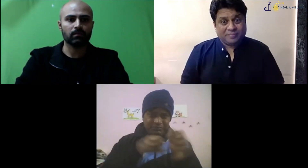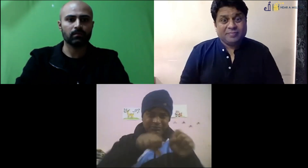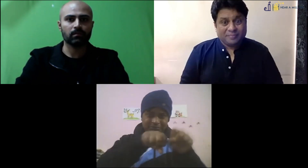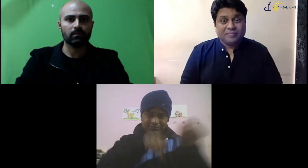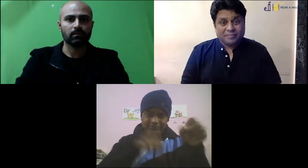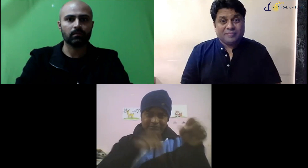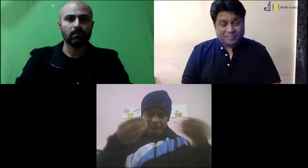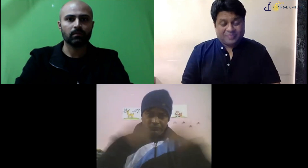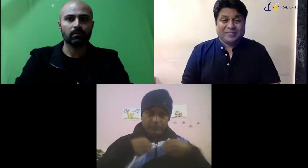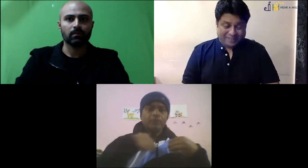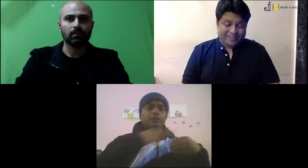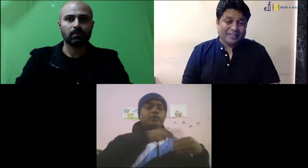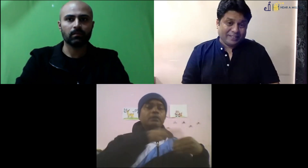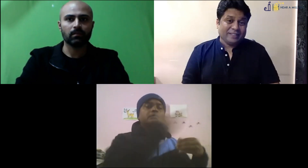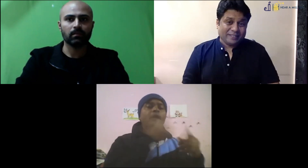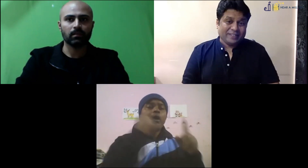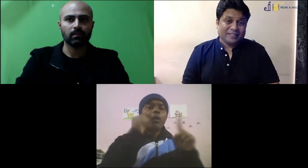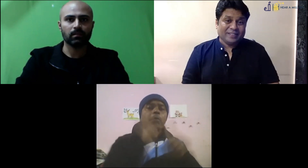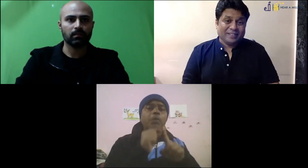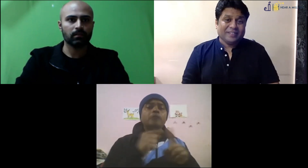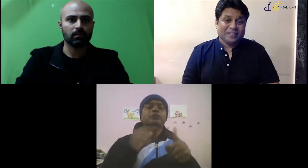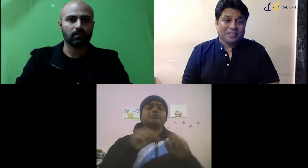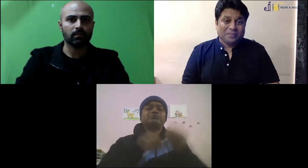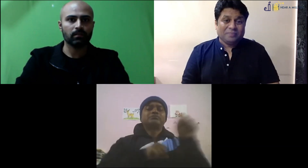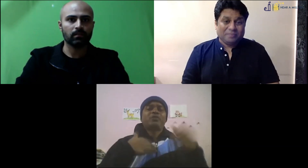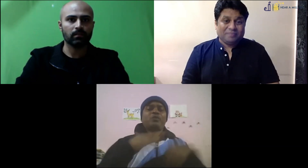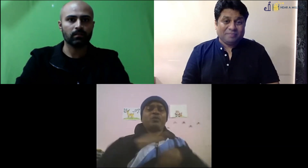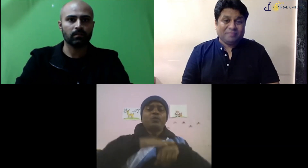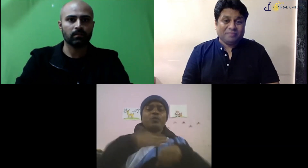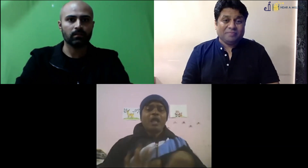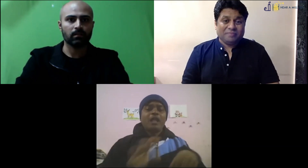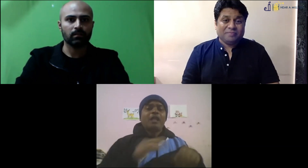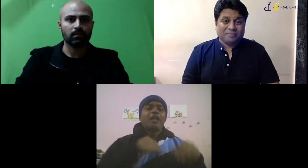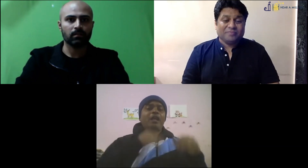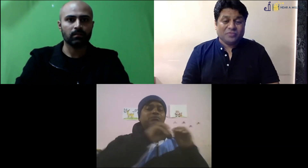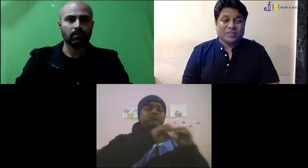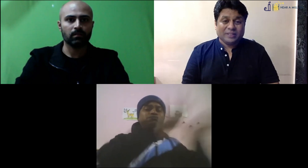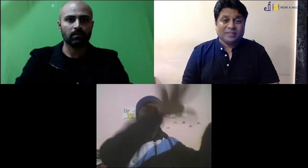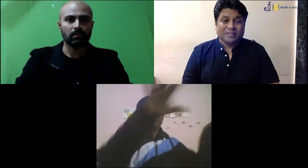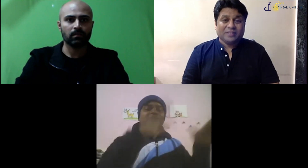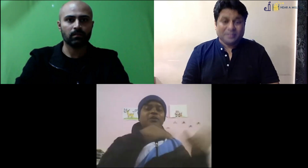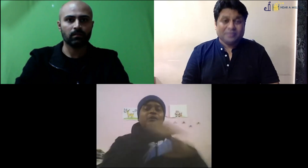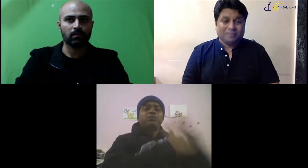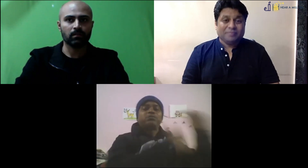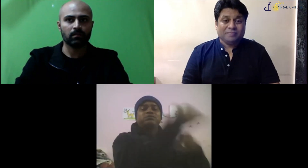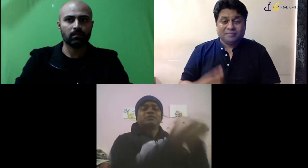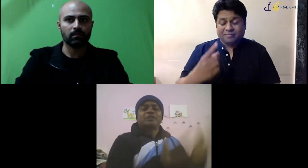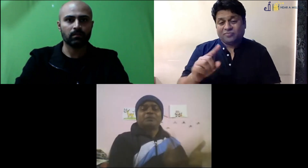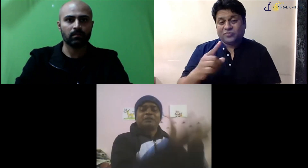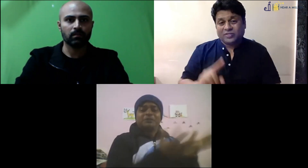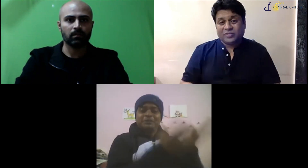My question is, do we get a certificate for this course? And if we have a certificate, then it's easier for us to sort